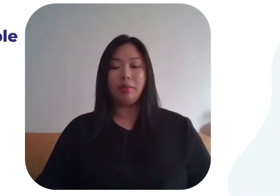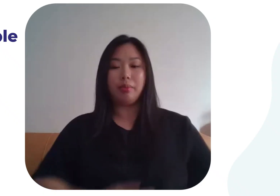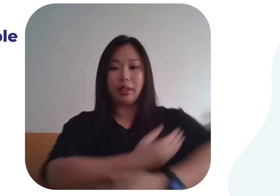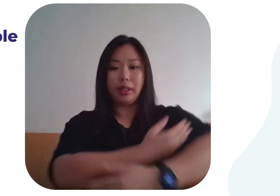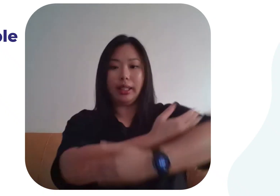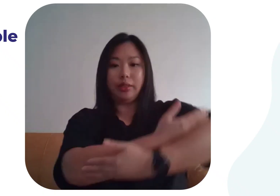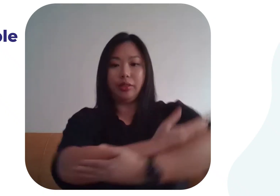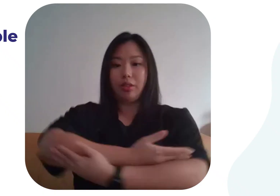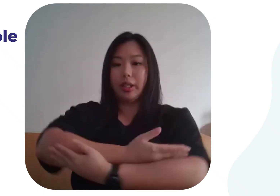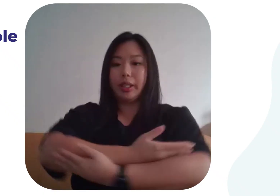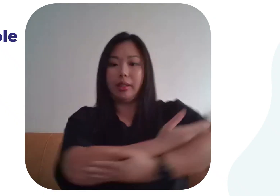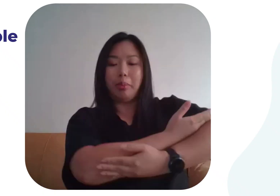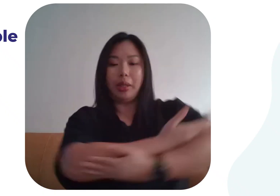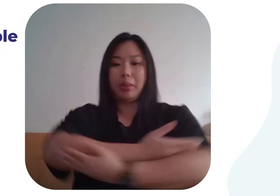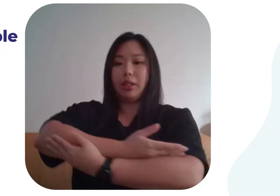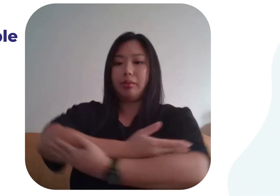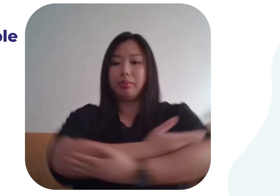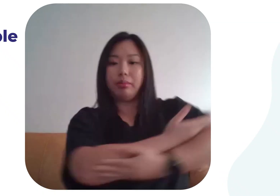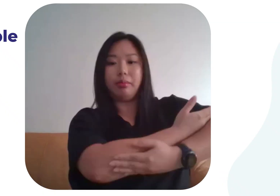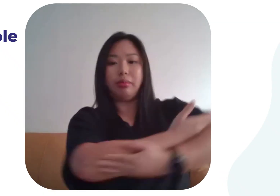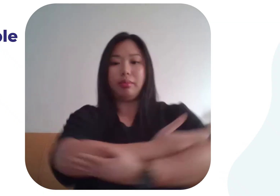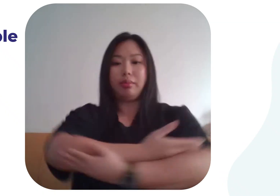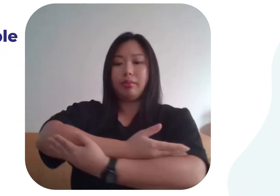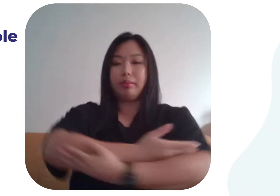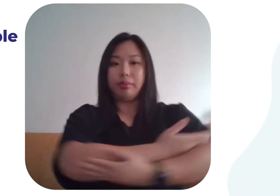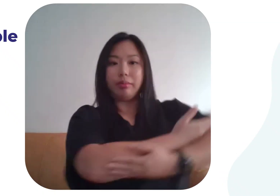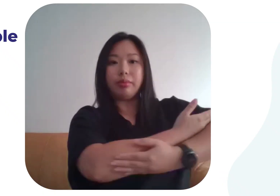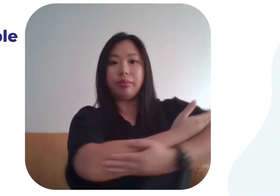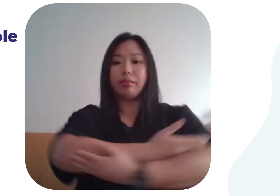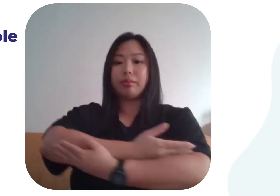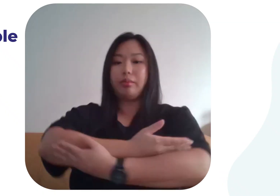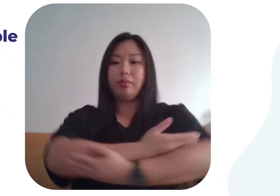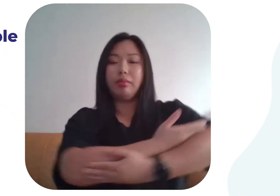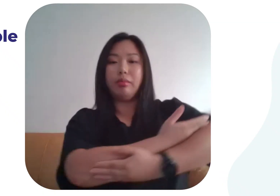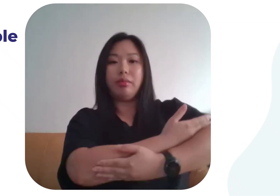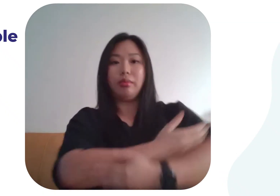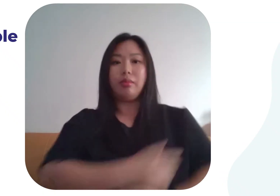Baby, as if you're rocking a baby.